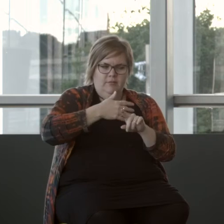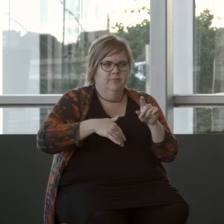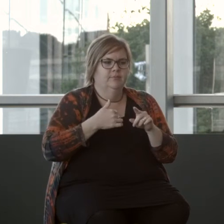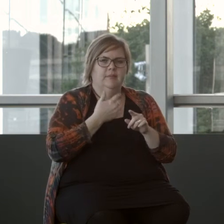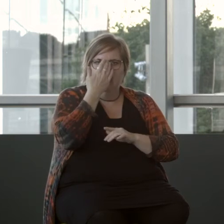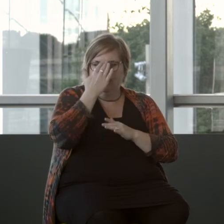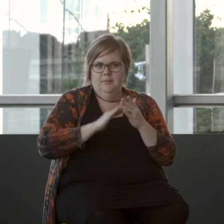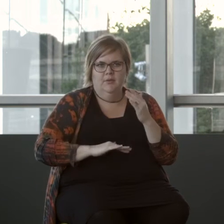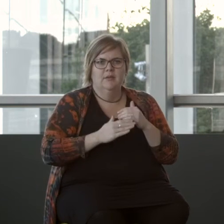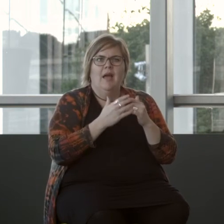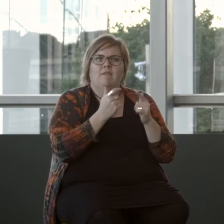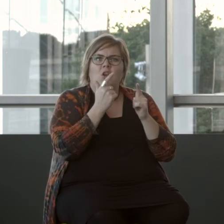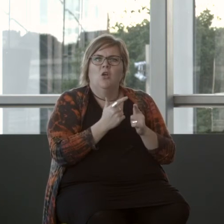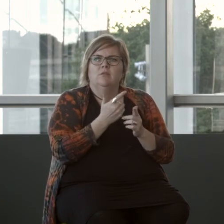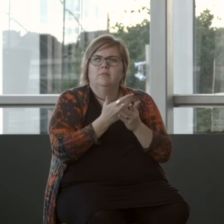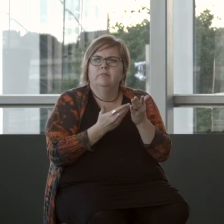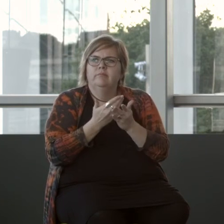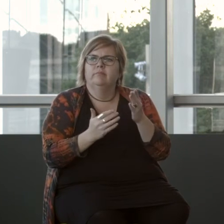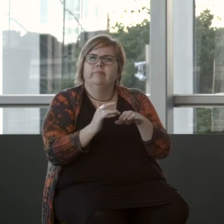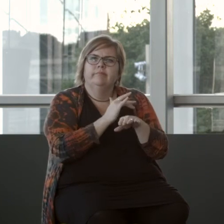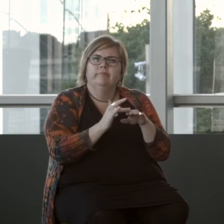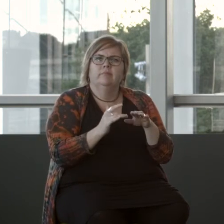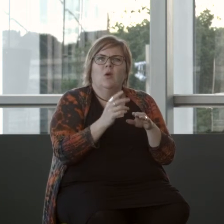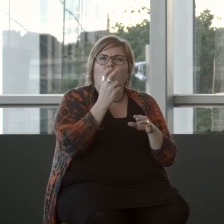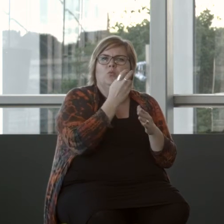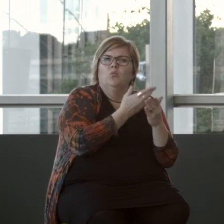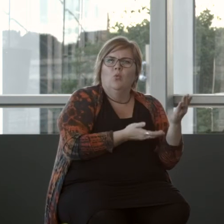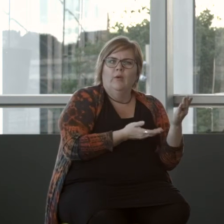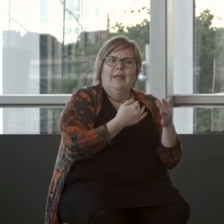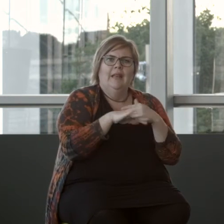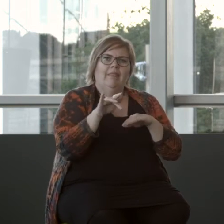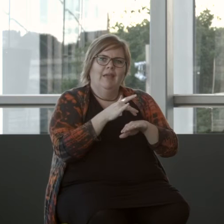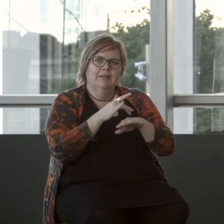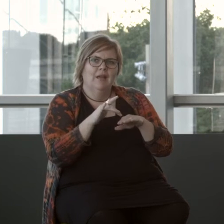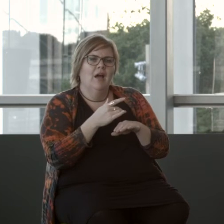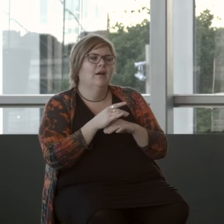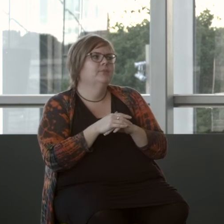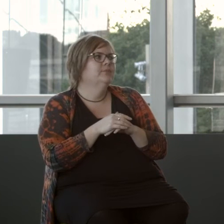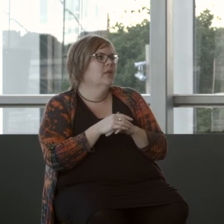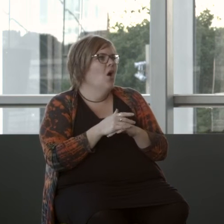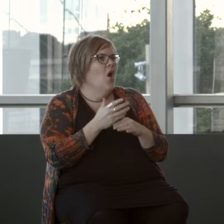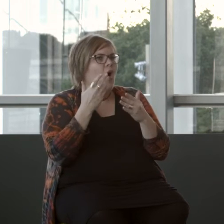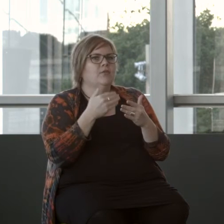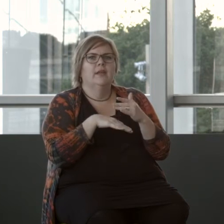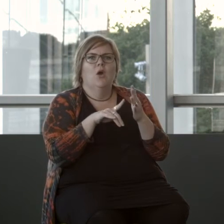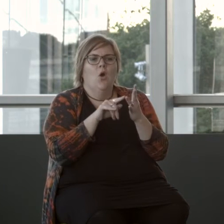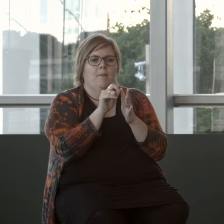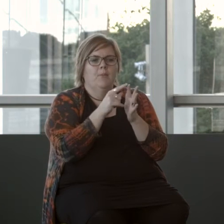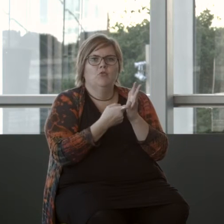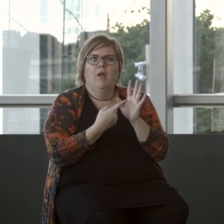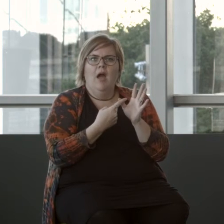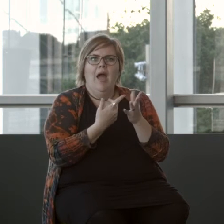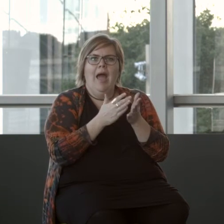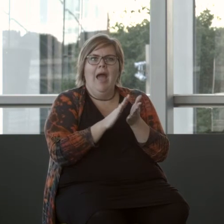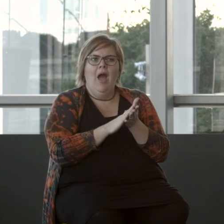iconography as well as like old stories, I guess, in theatre and in theatre narratives. And often in the opera, the way that they'll